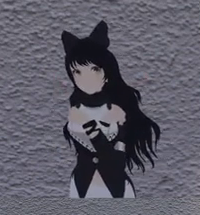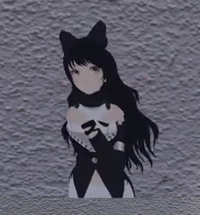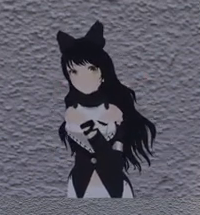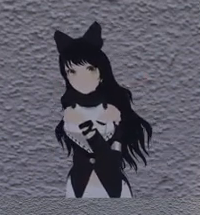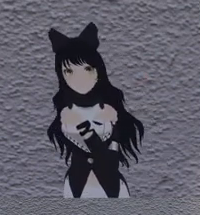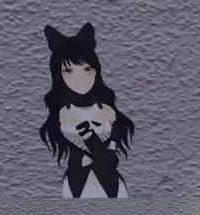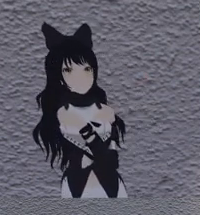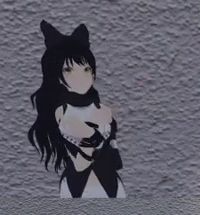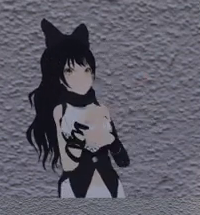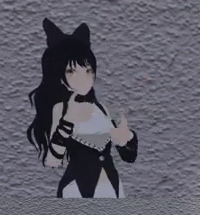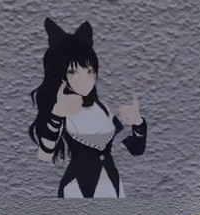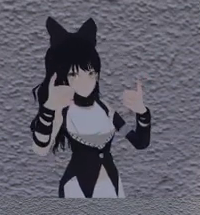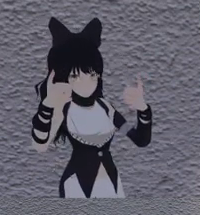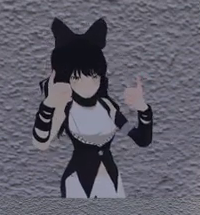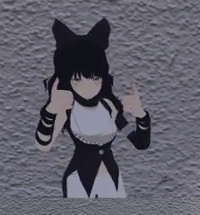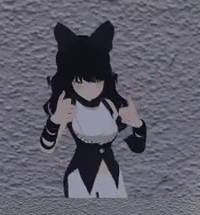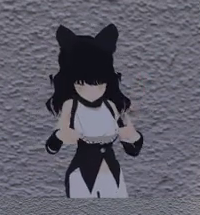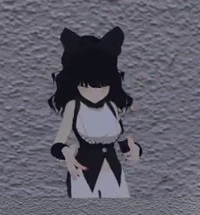I love you.